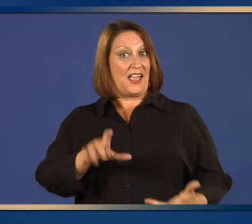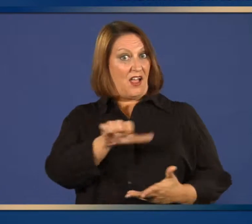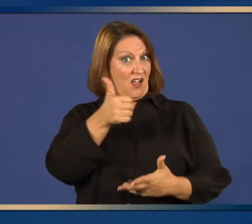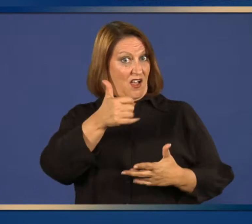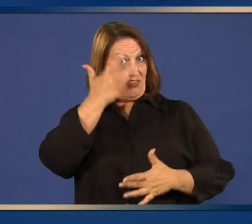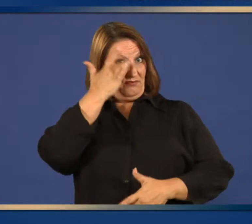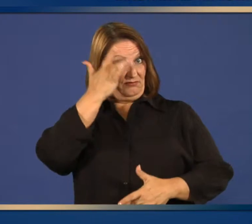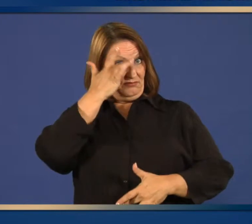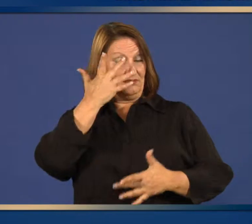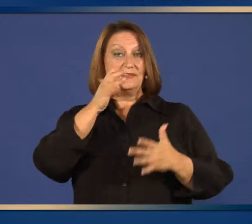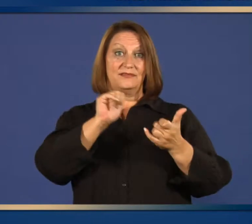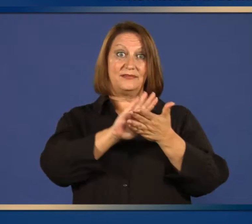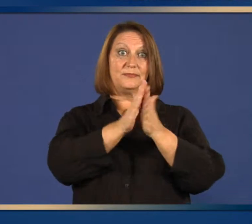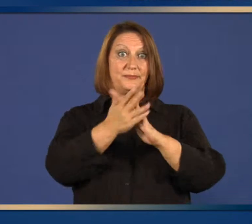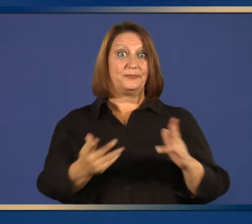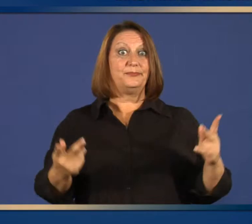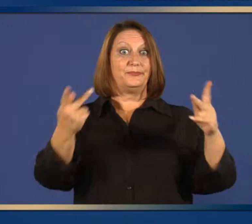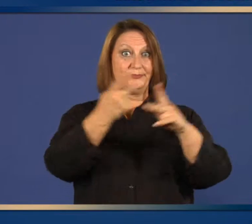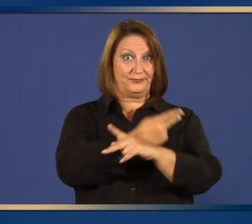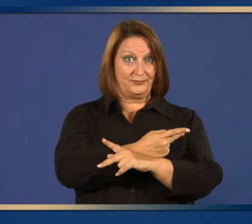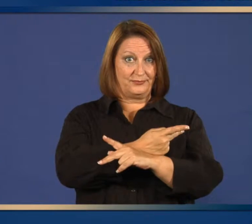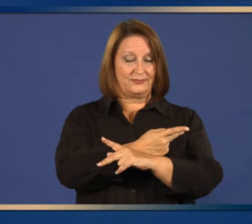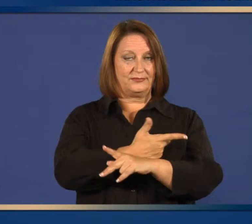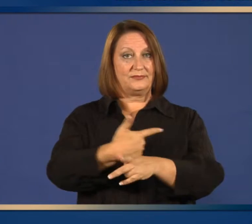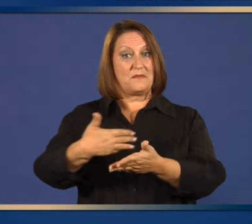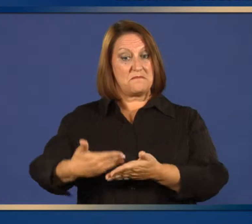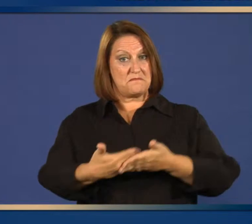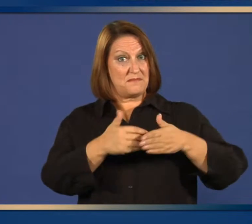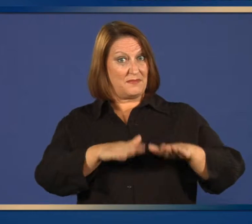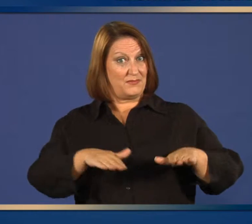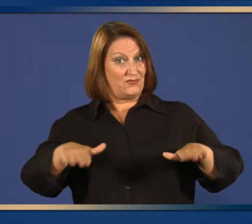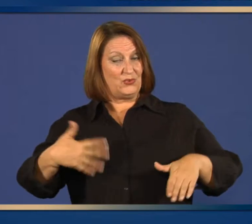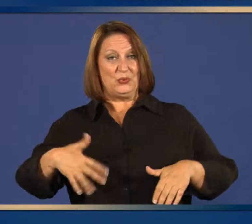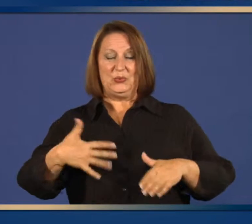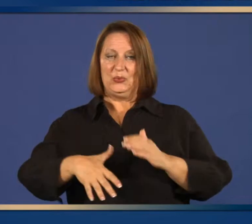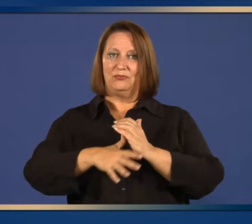It can cause diarrhea and seizures in children.